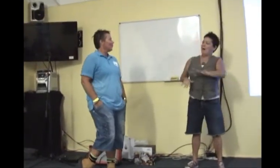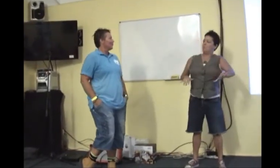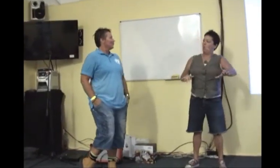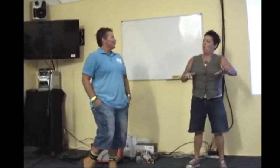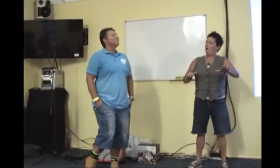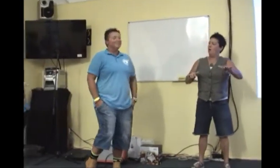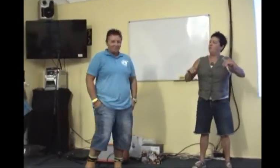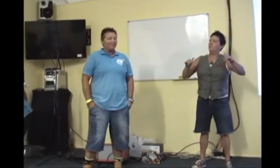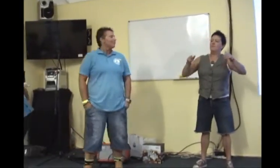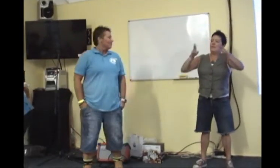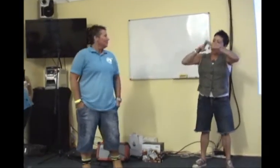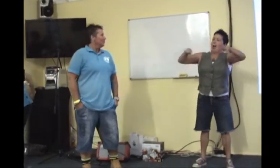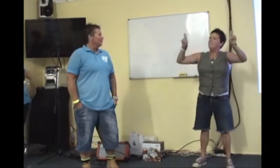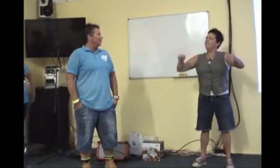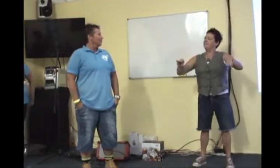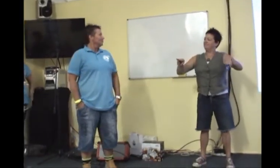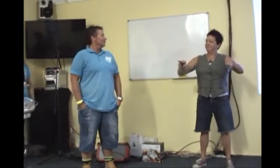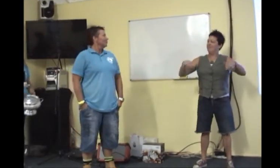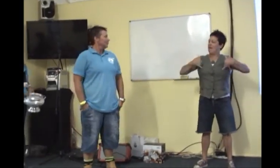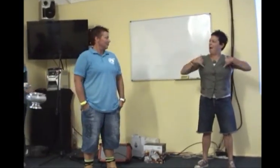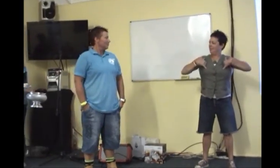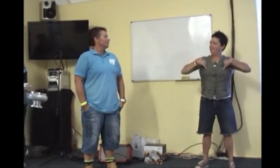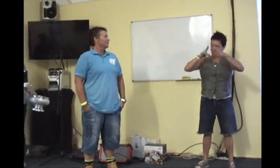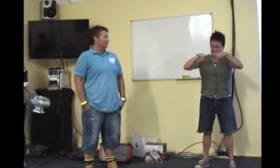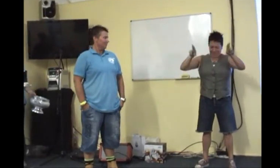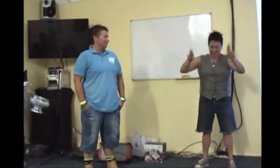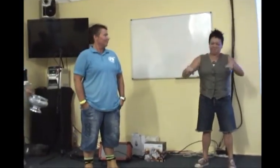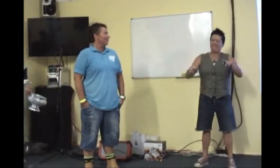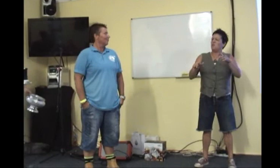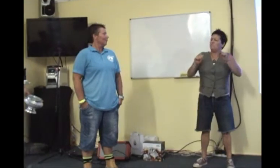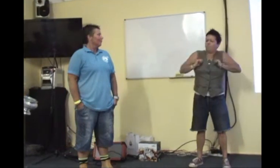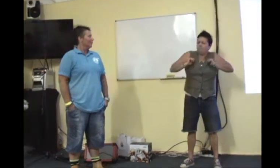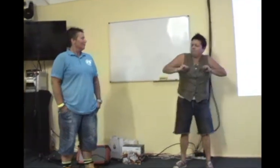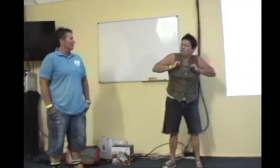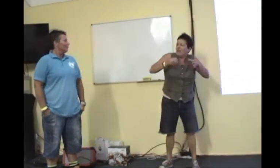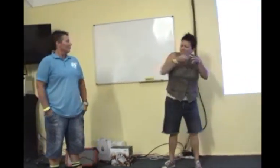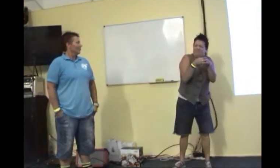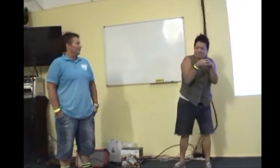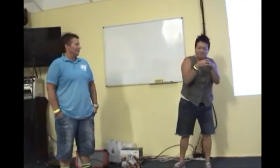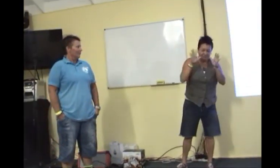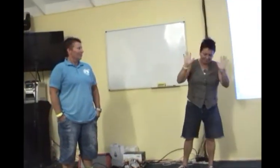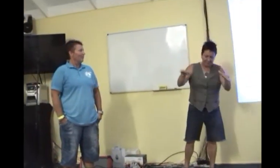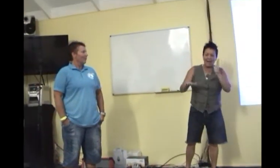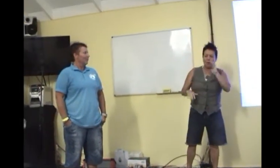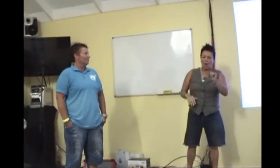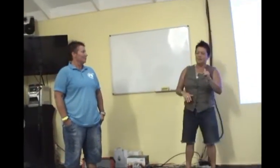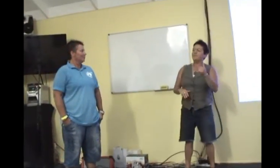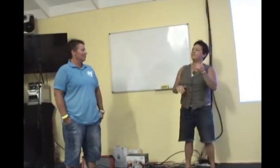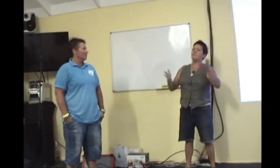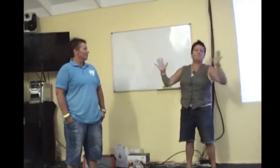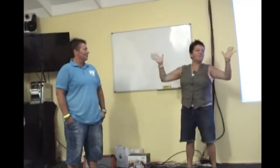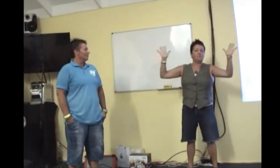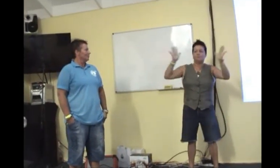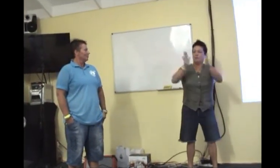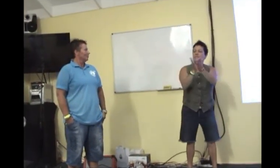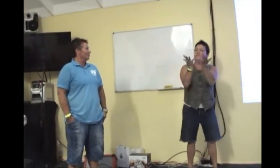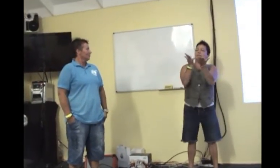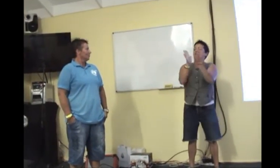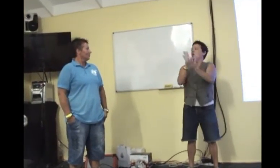Not long ago when we were playing basketball and we went to a basketball camp. It was just a training camp and we were, it